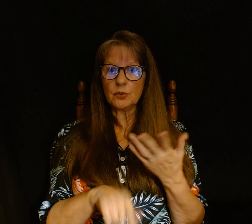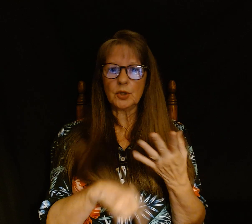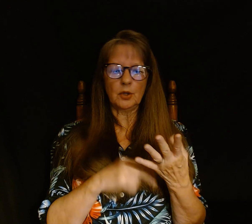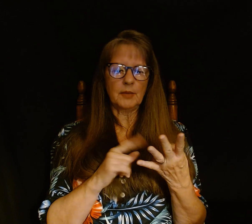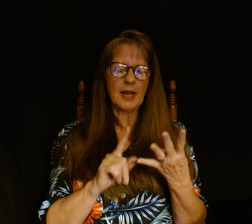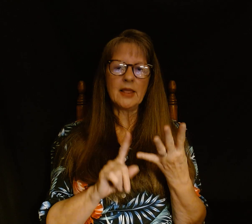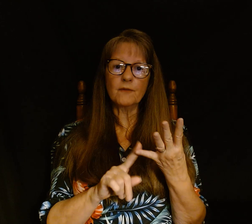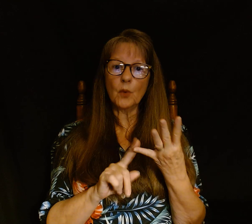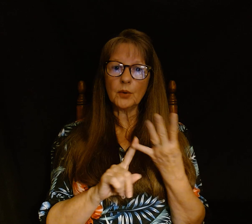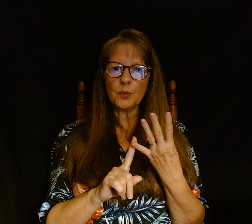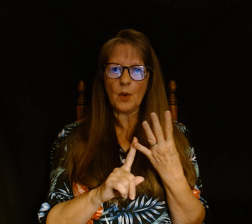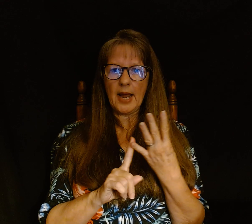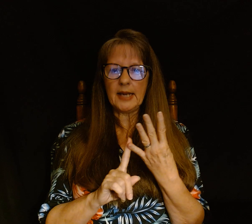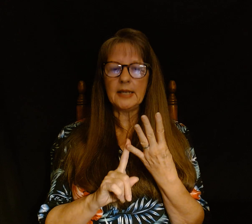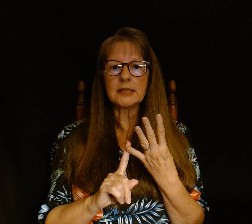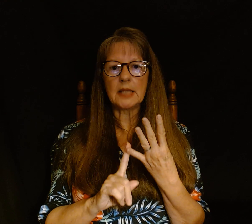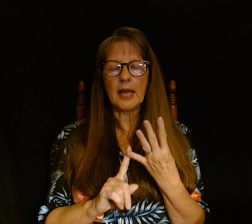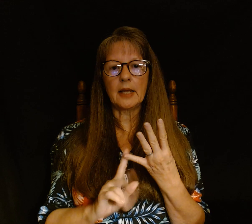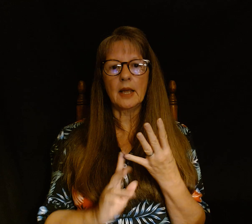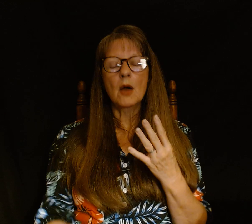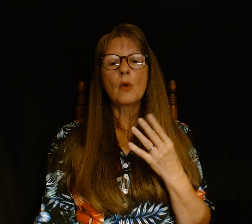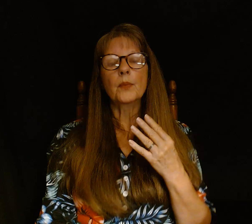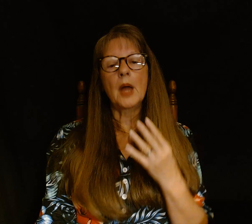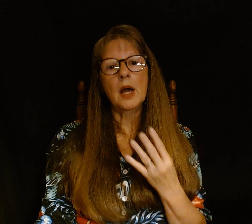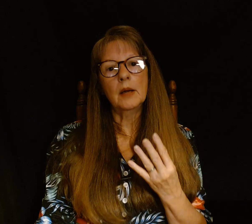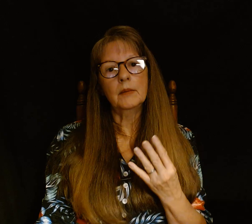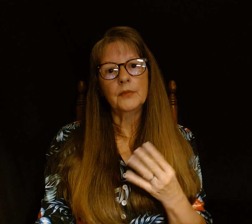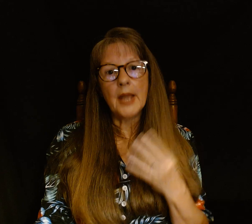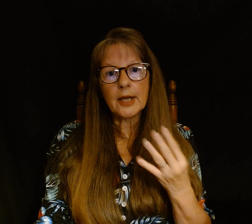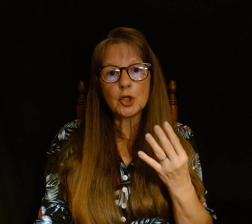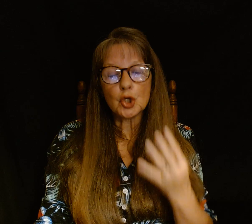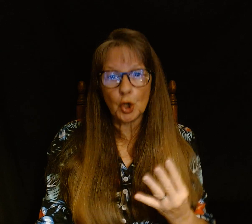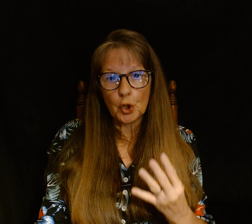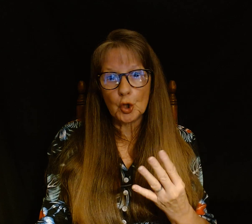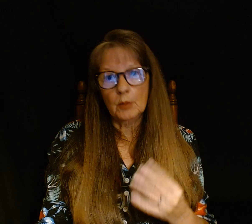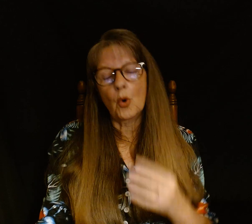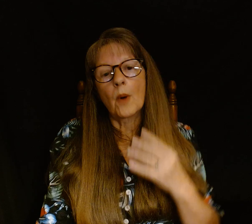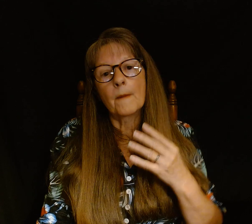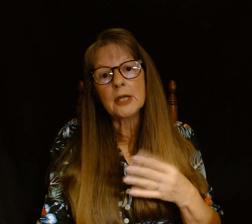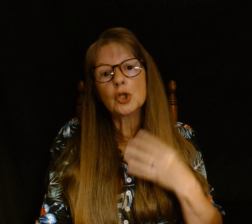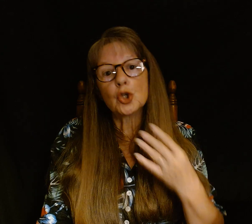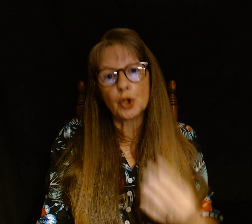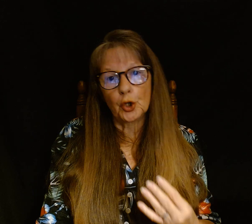term. And the fourth way is like next term or midterm.